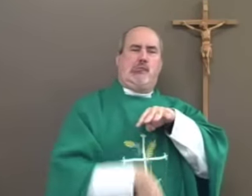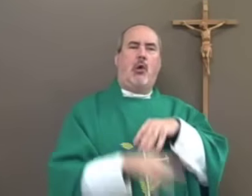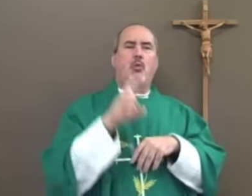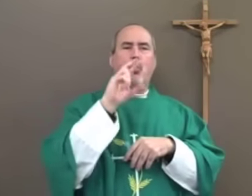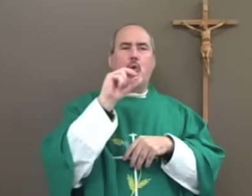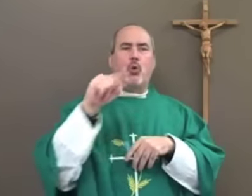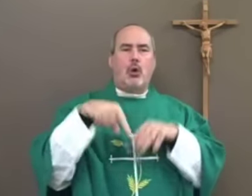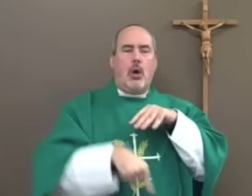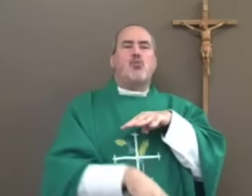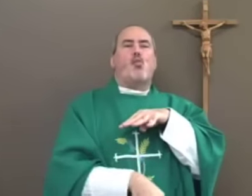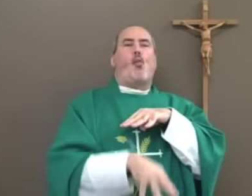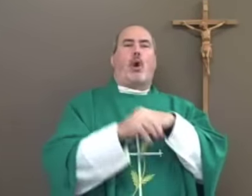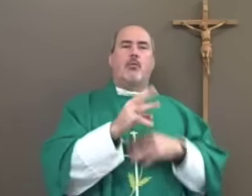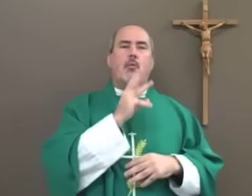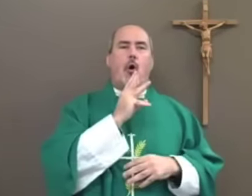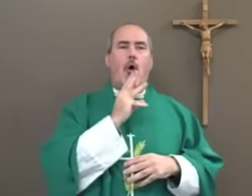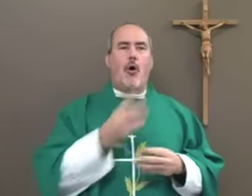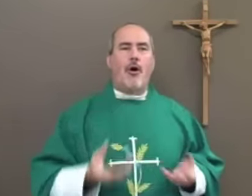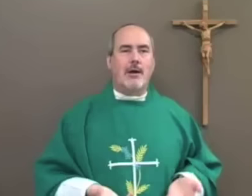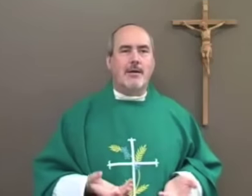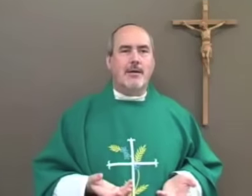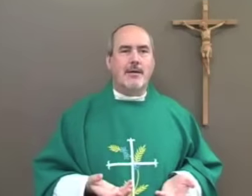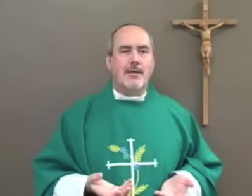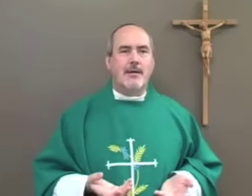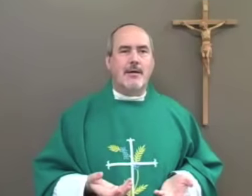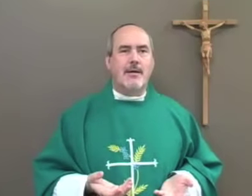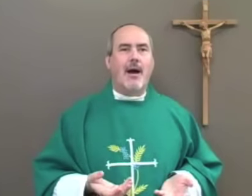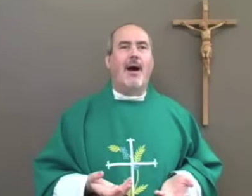thirsty, basically, and dig deeper to find water.